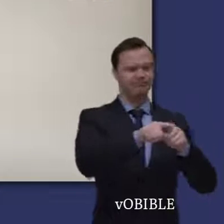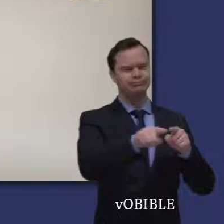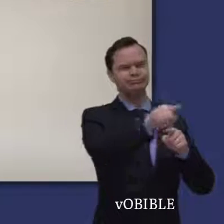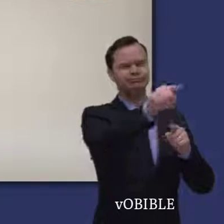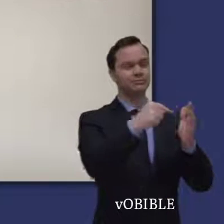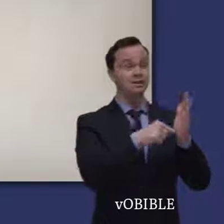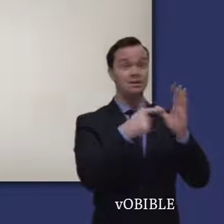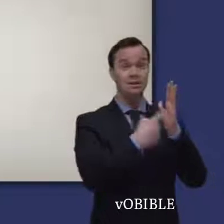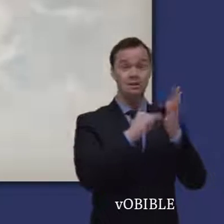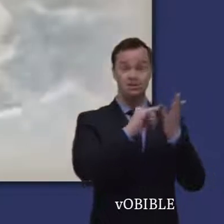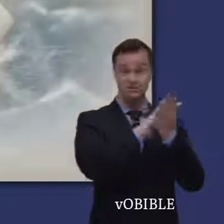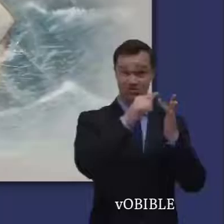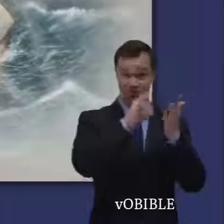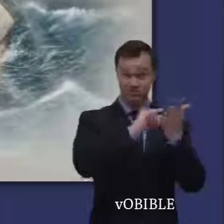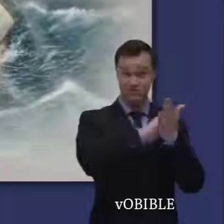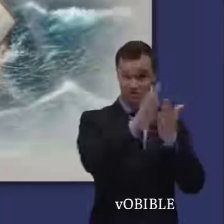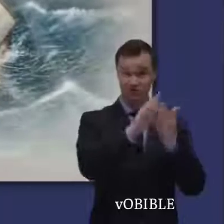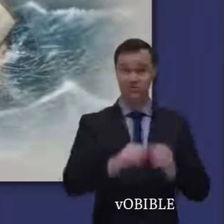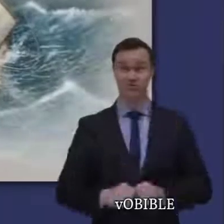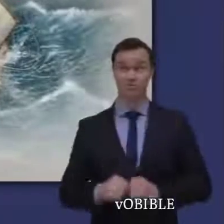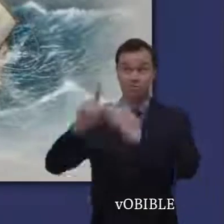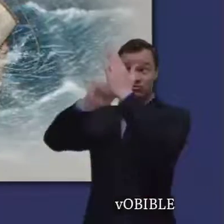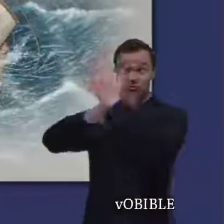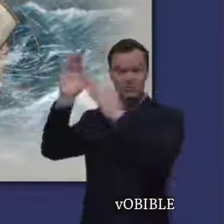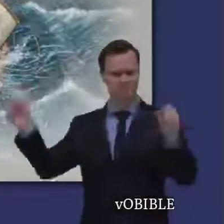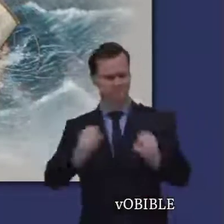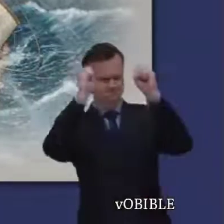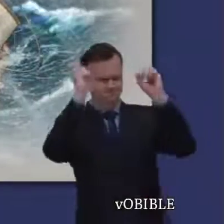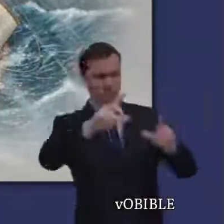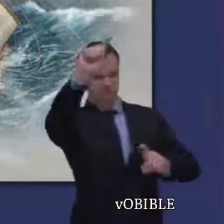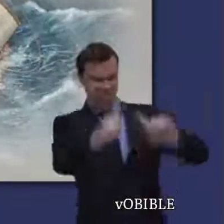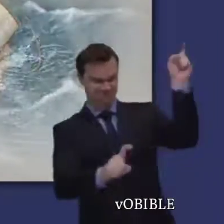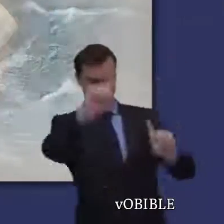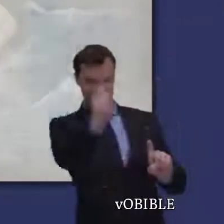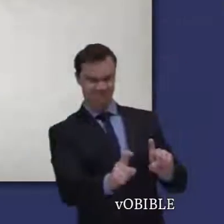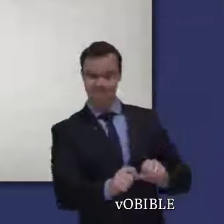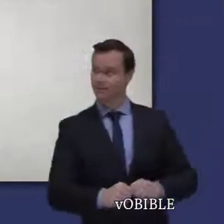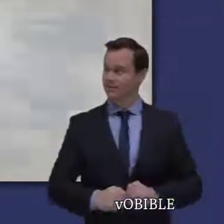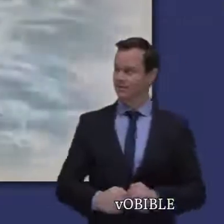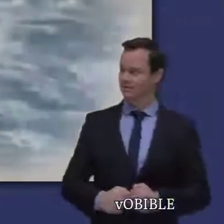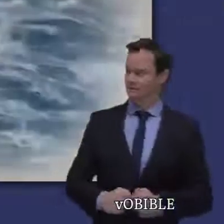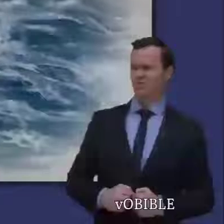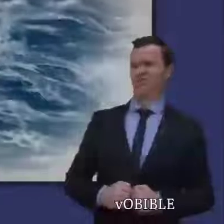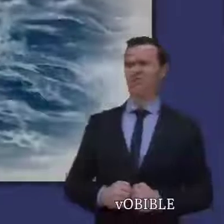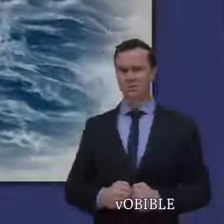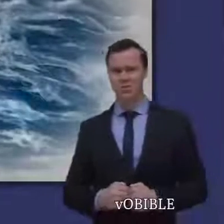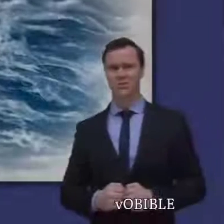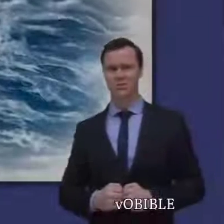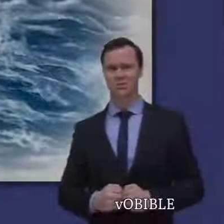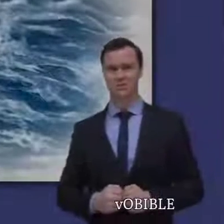Tarshish. Jehovah causes a terrible storm to come up at sea. Jonah knows that he